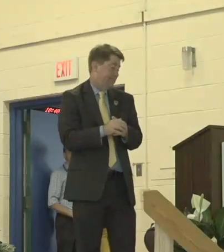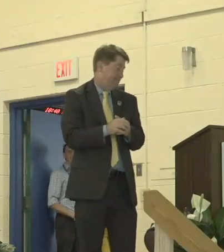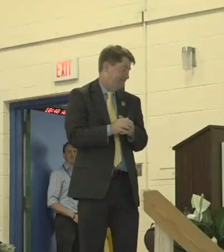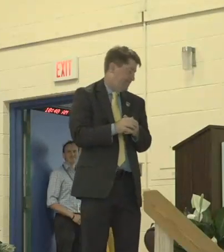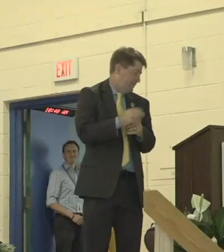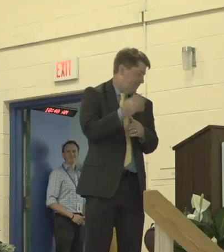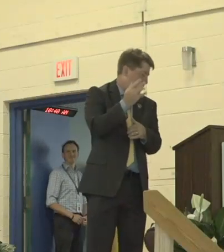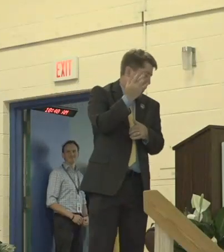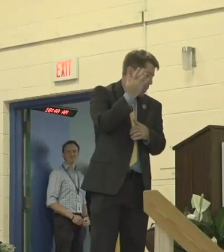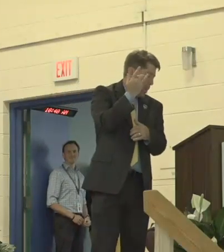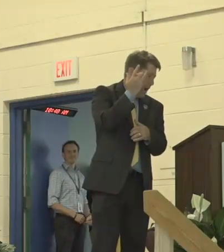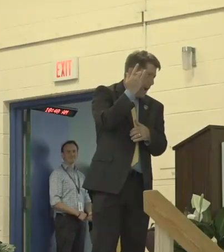Lettuce, okay.